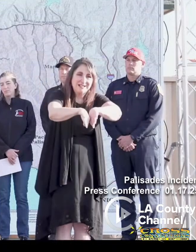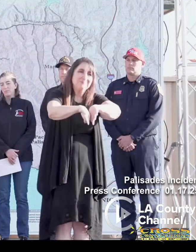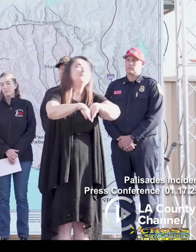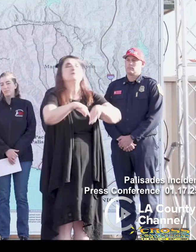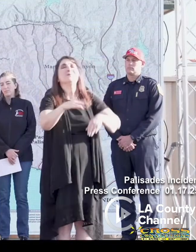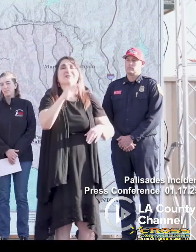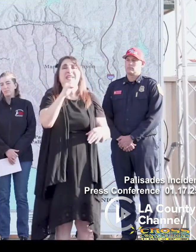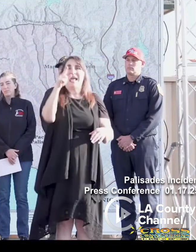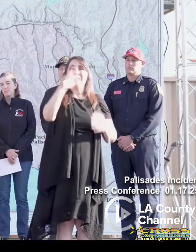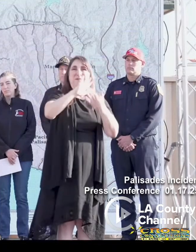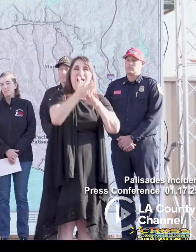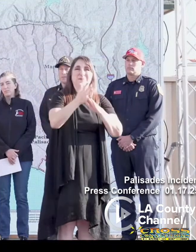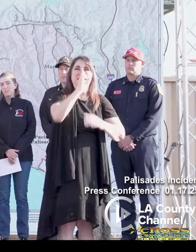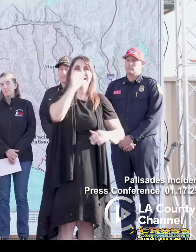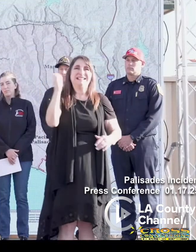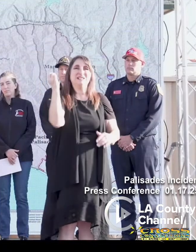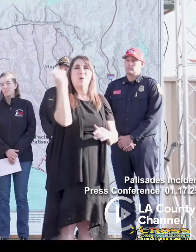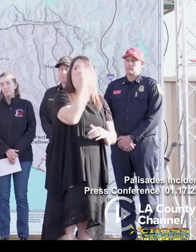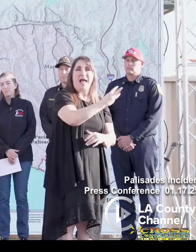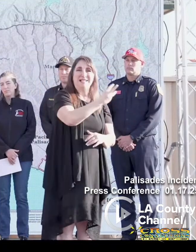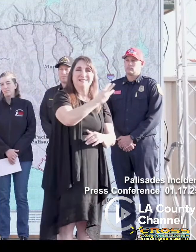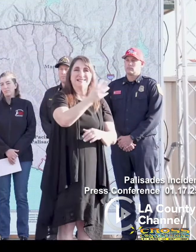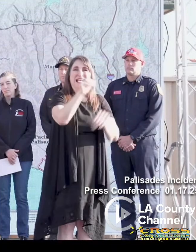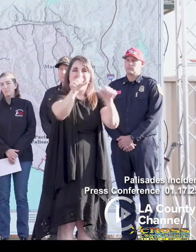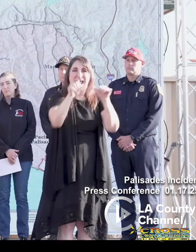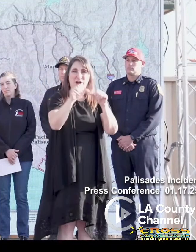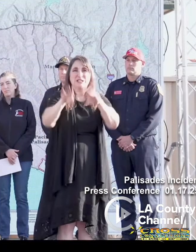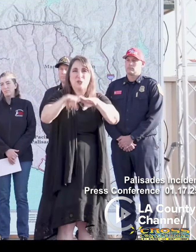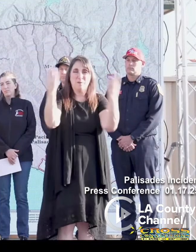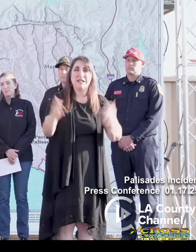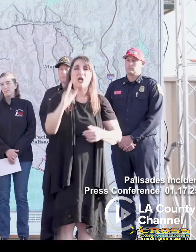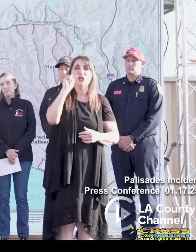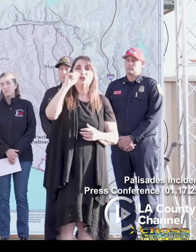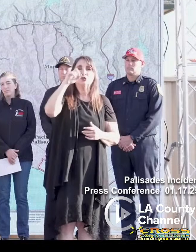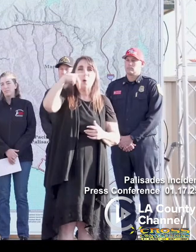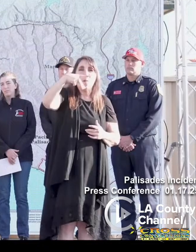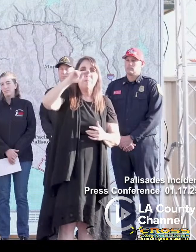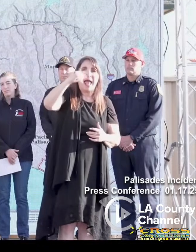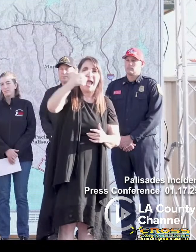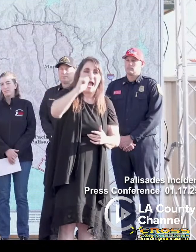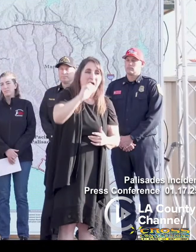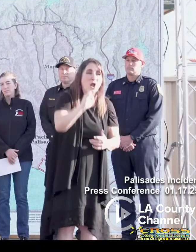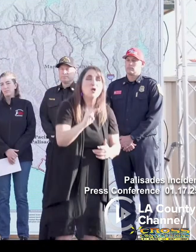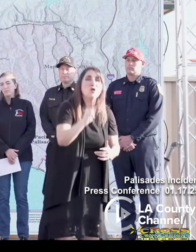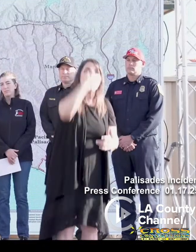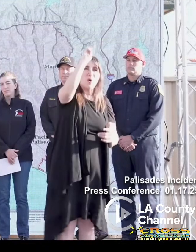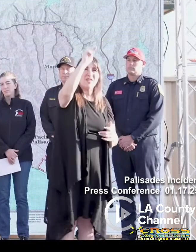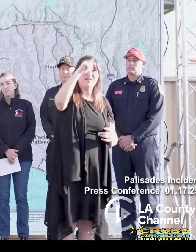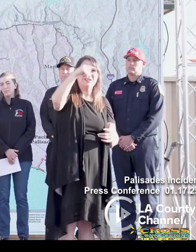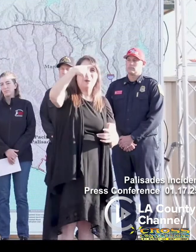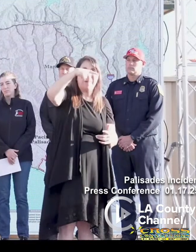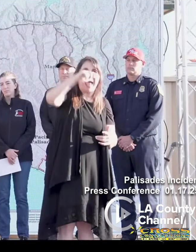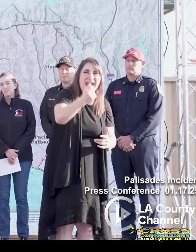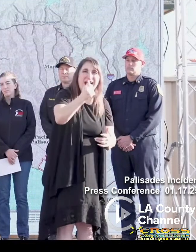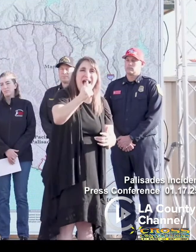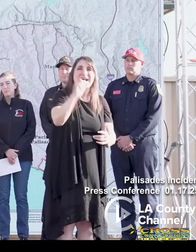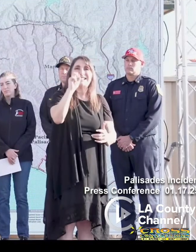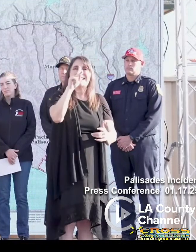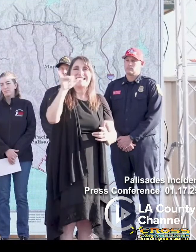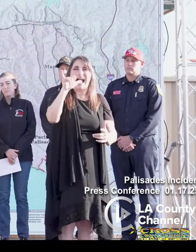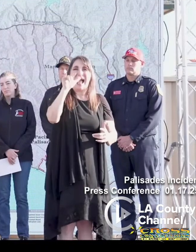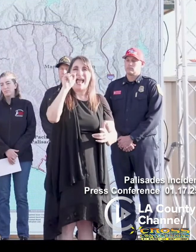and becomes an east-west street, is opening. Topanga area, anything north of Topanga Skyline Drive is opening